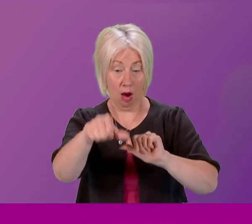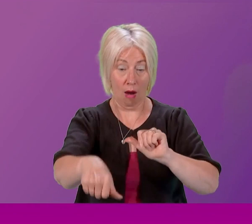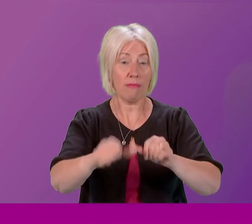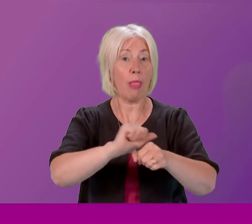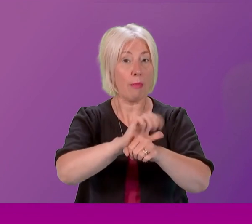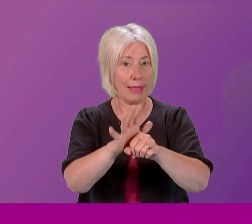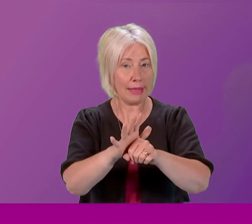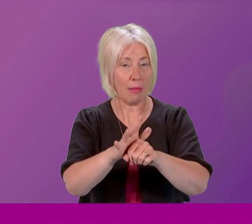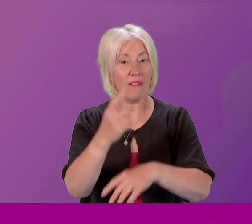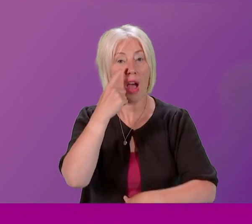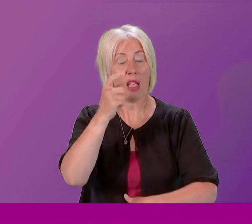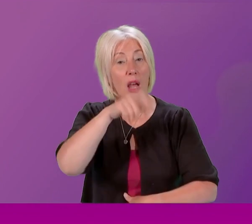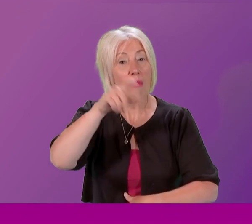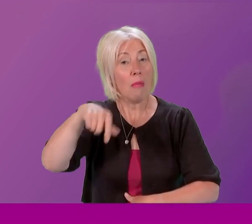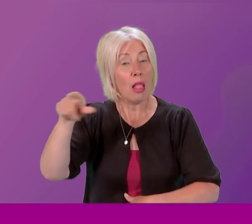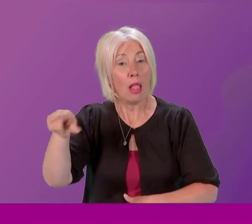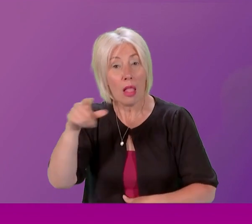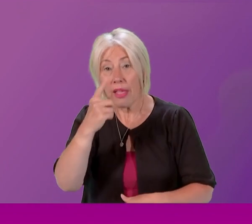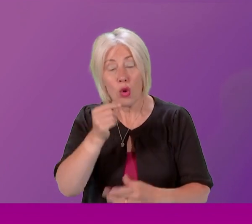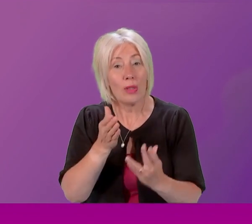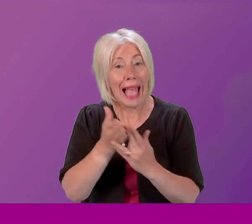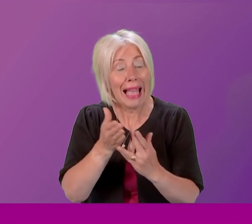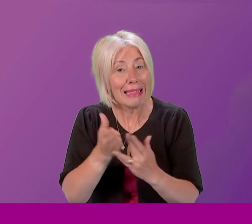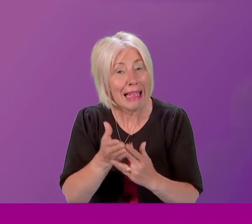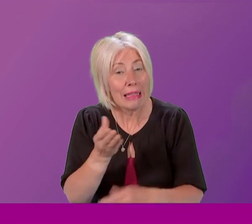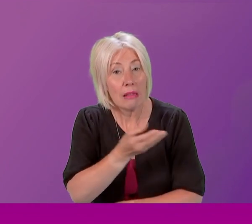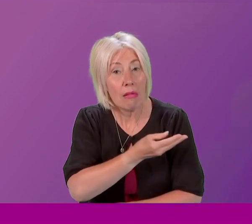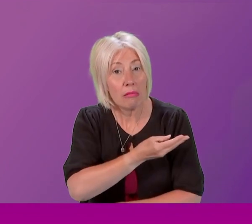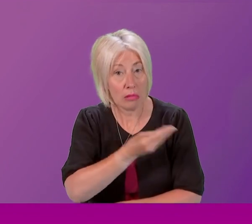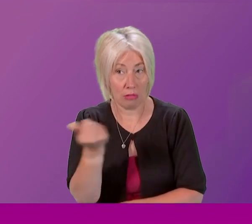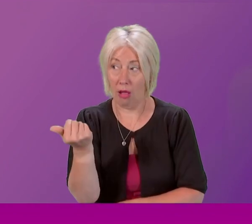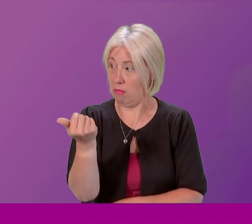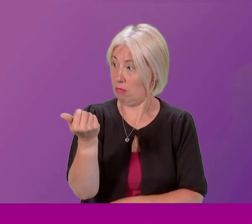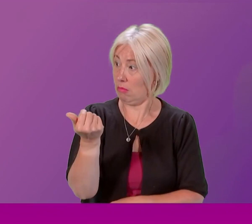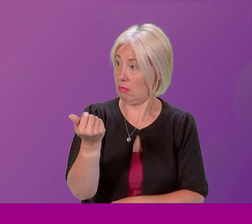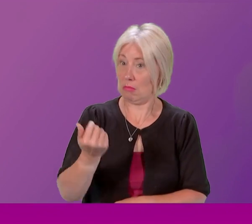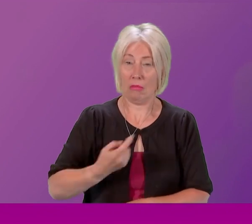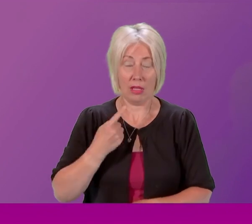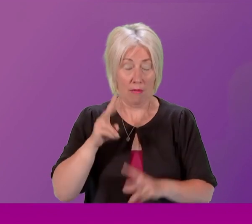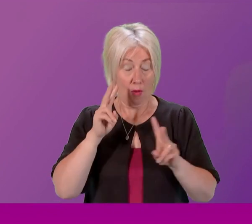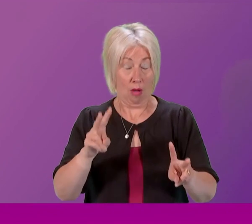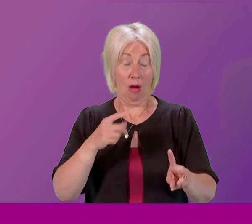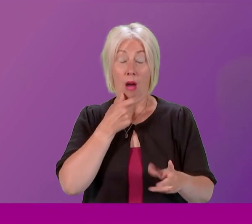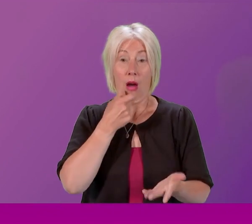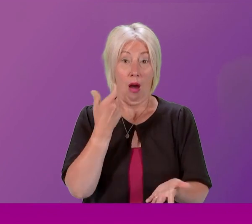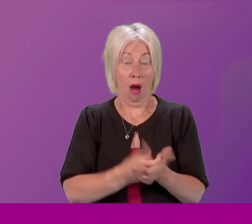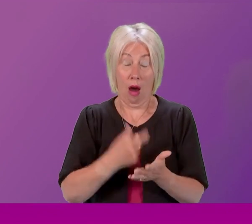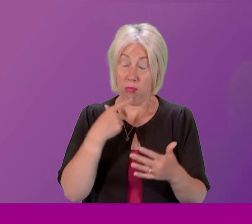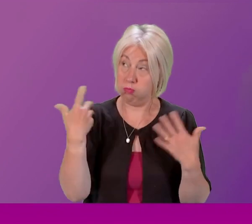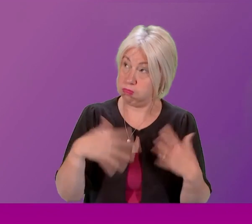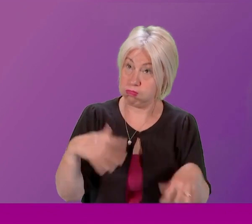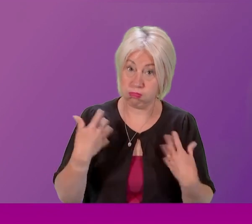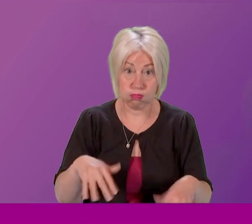post-pandemic, that allowed young people to access some of those things. I just thought were absolutely